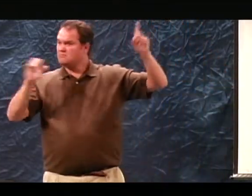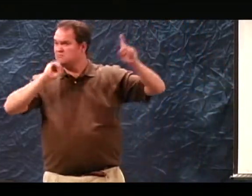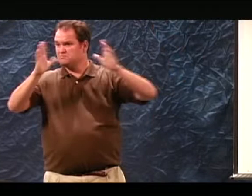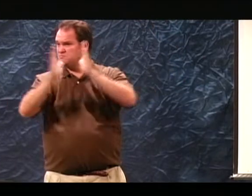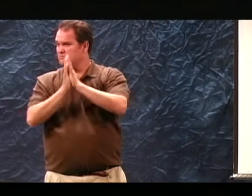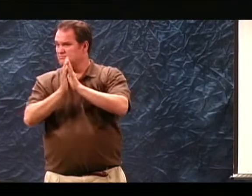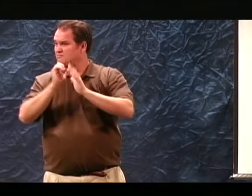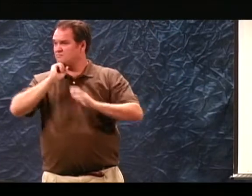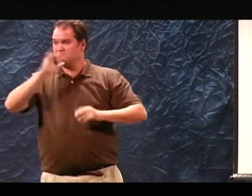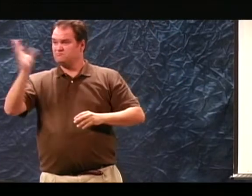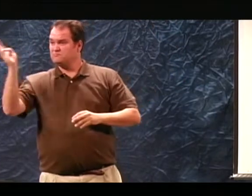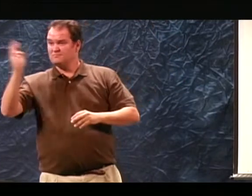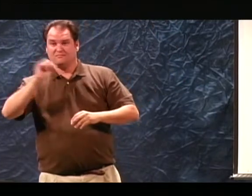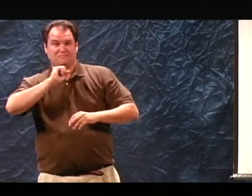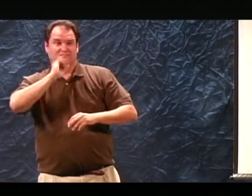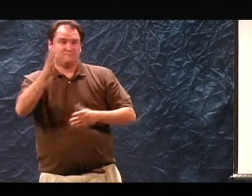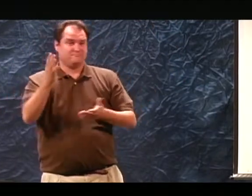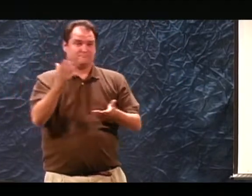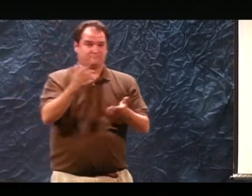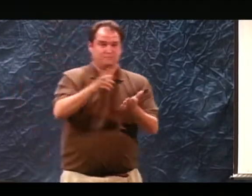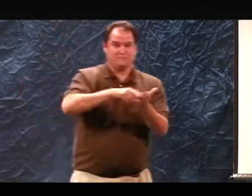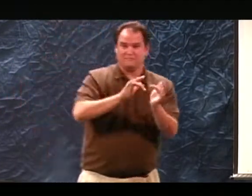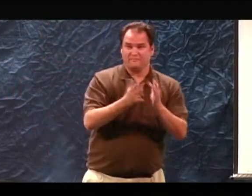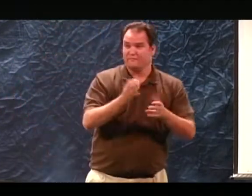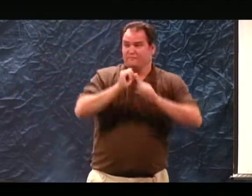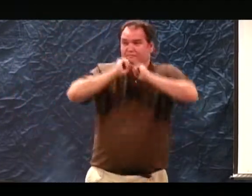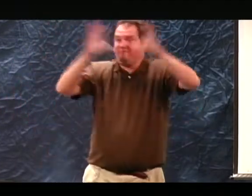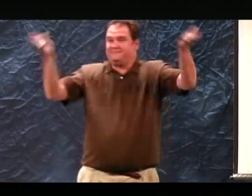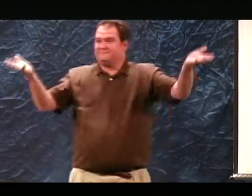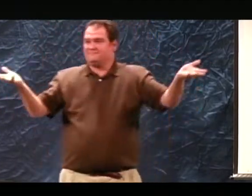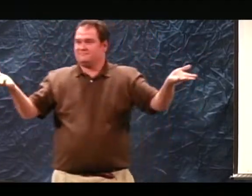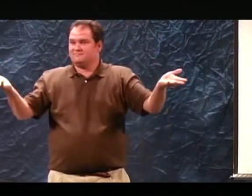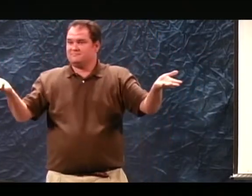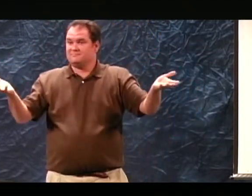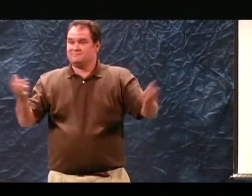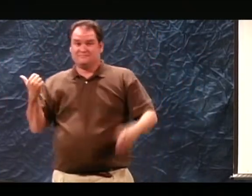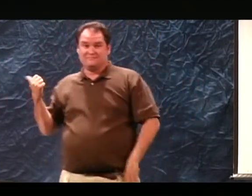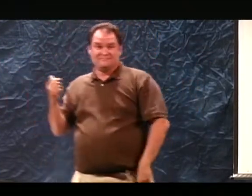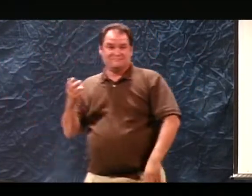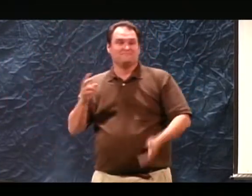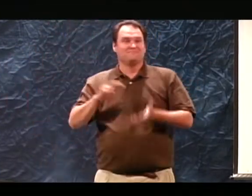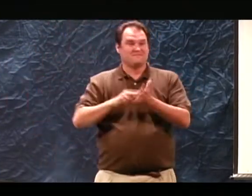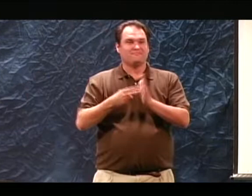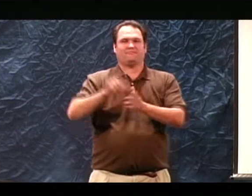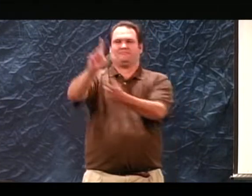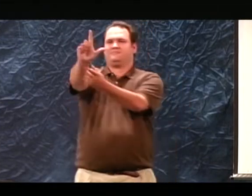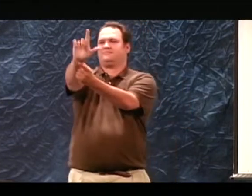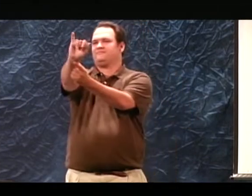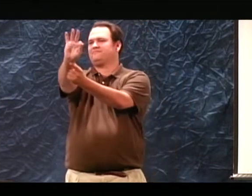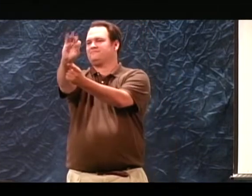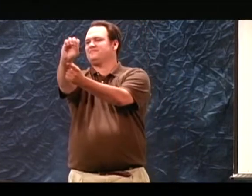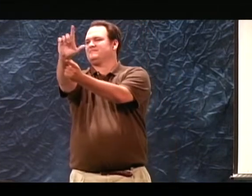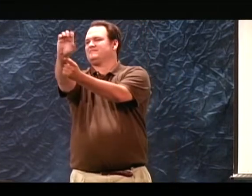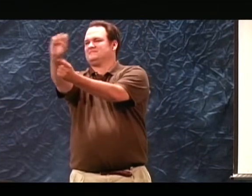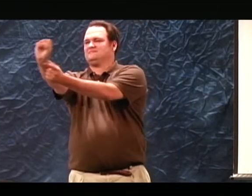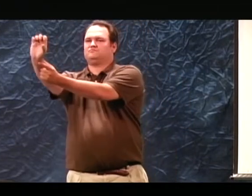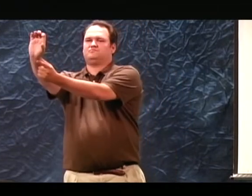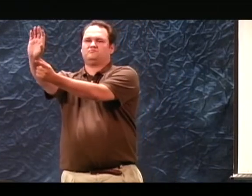functioning as the body of christ they don't pray they don't witness they don't leave the bible they don't do anything they are